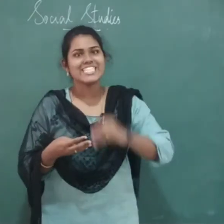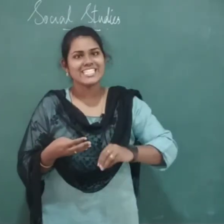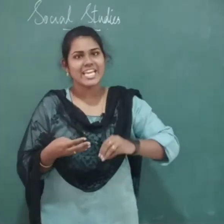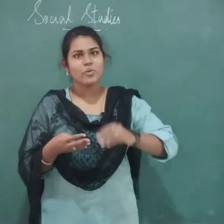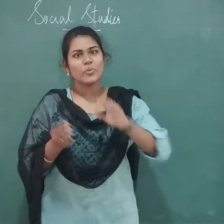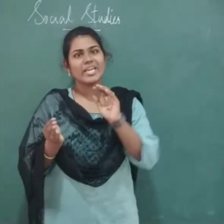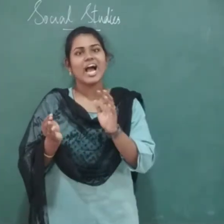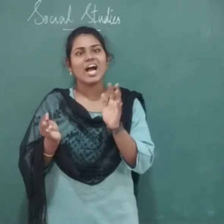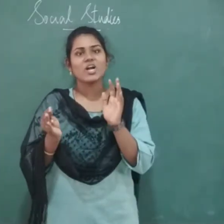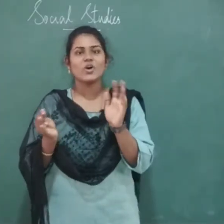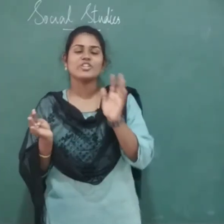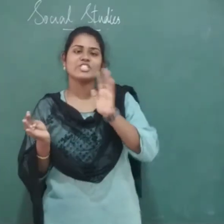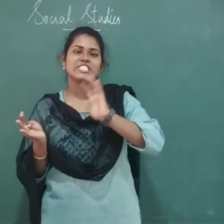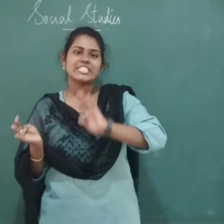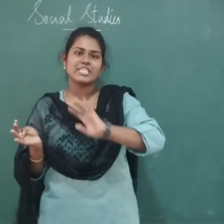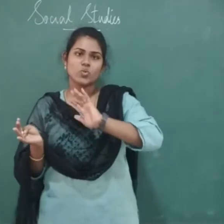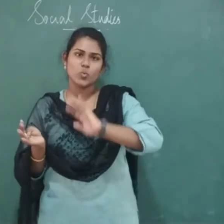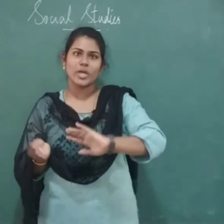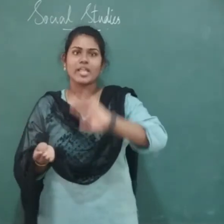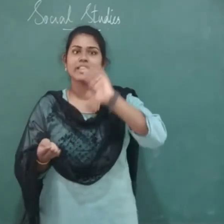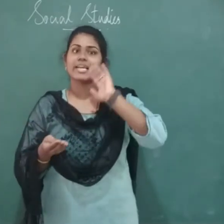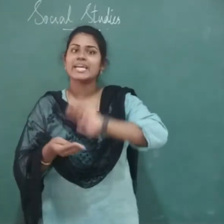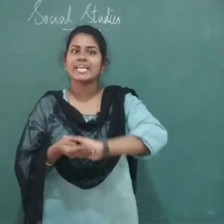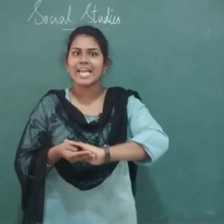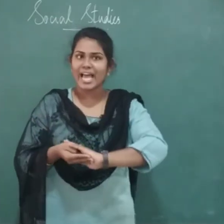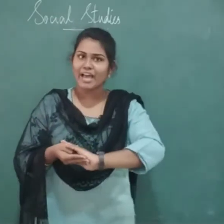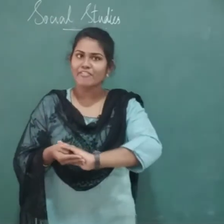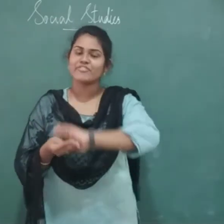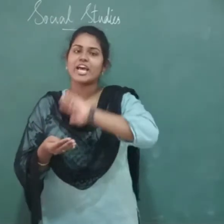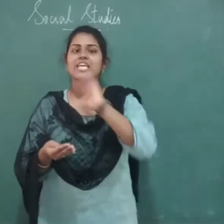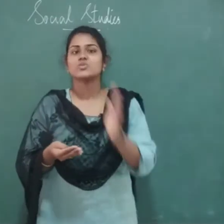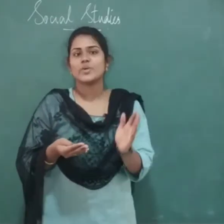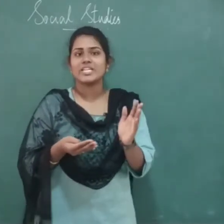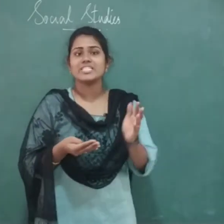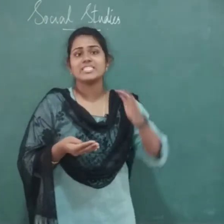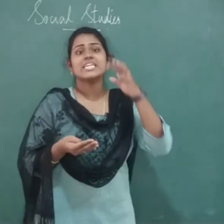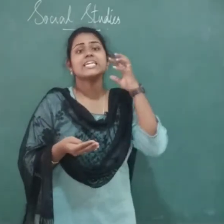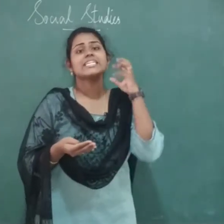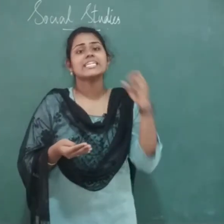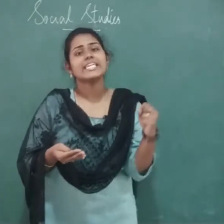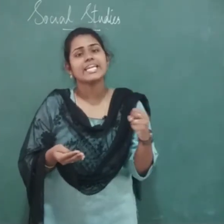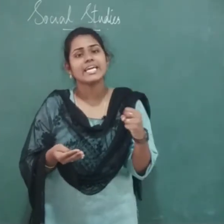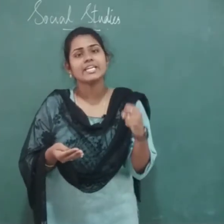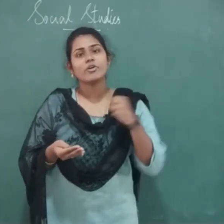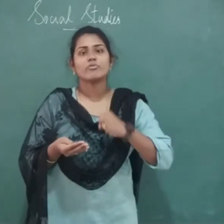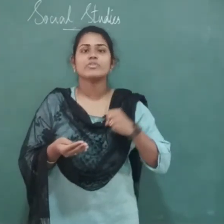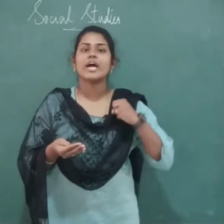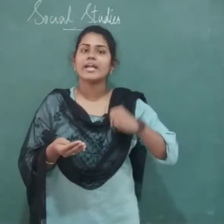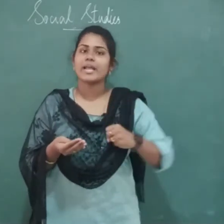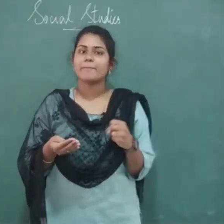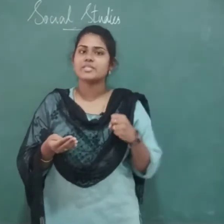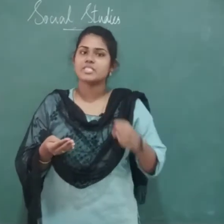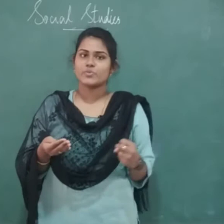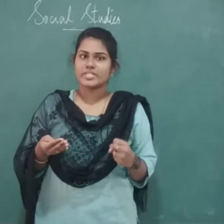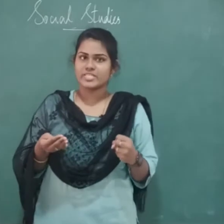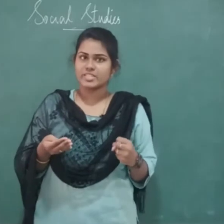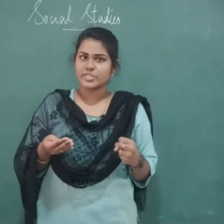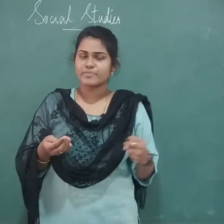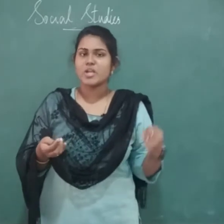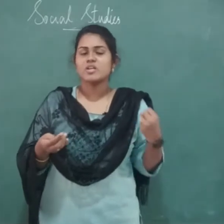today we are going to deal with craft as well as decline of the Harappan civilization. So